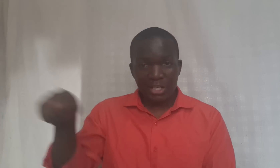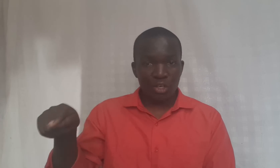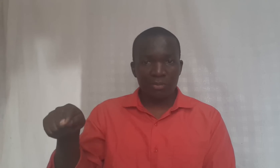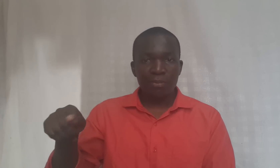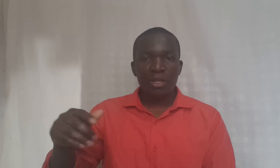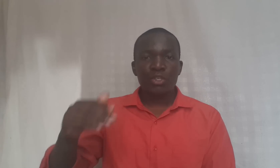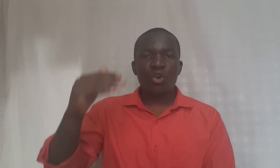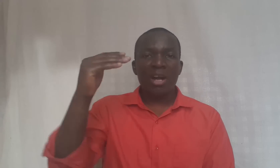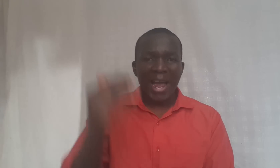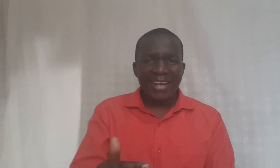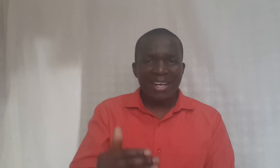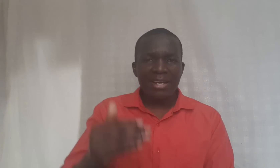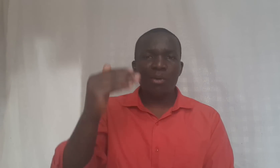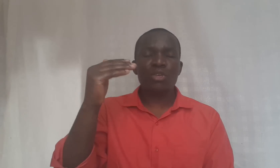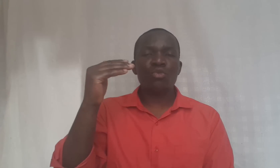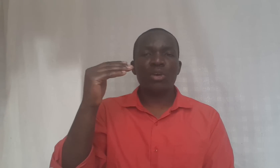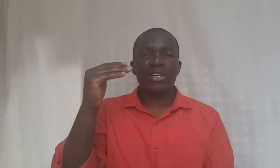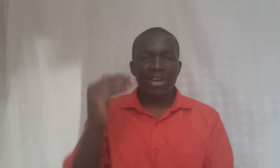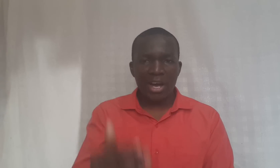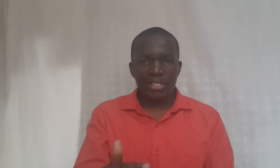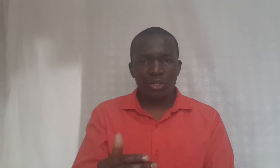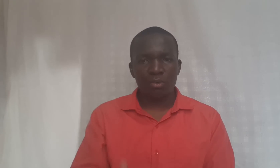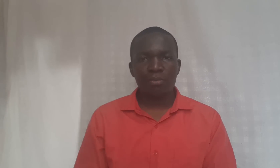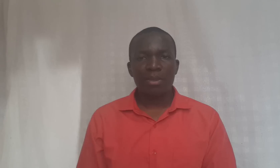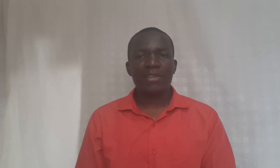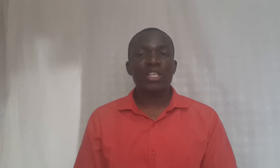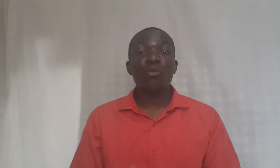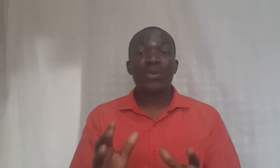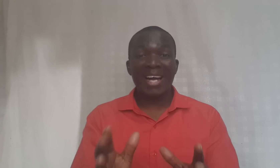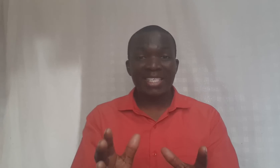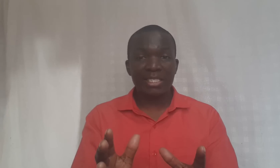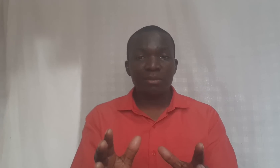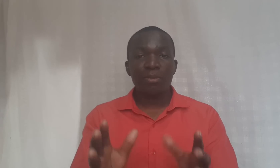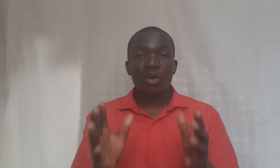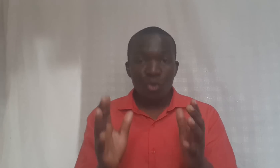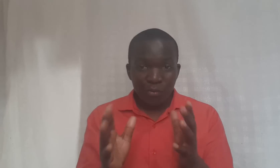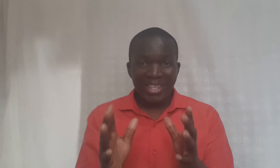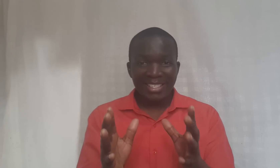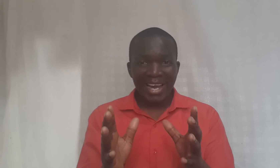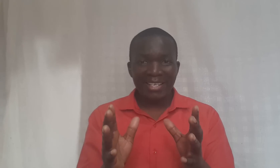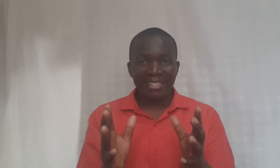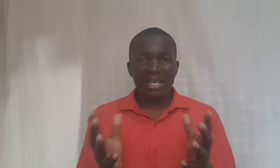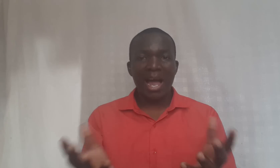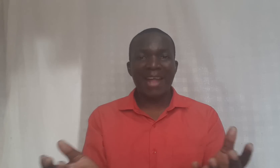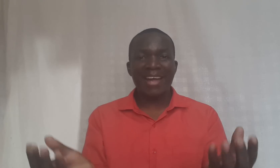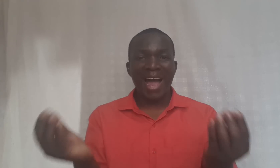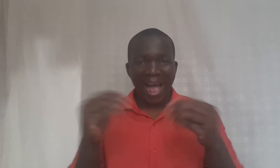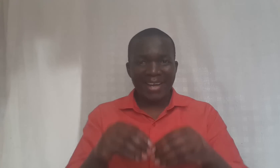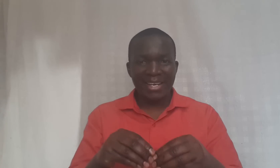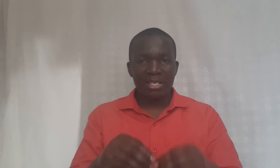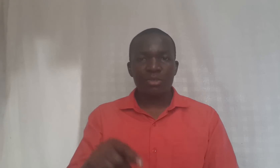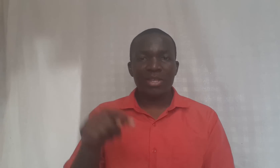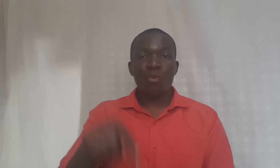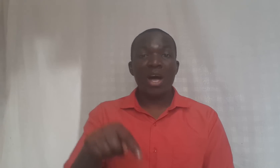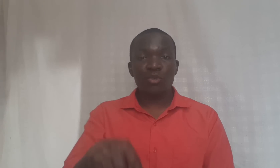region. So kindly, I want to encourage you that you practice. Look for these signs and add to the ones we